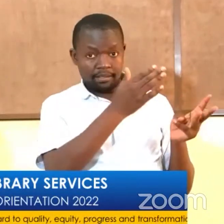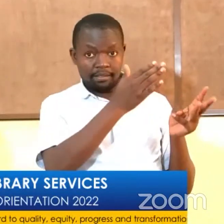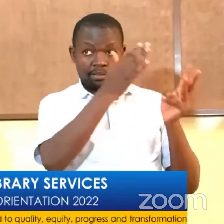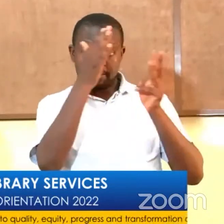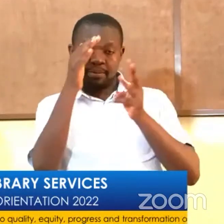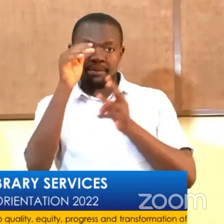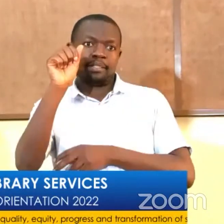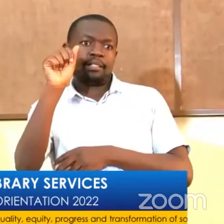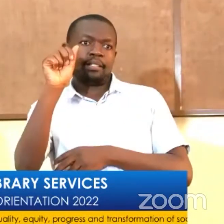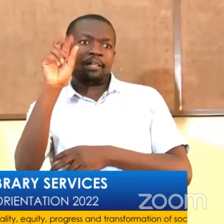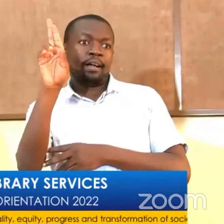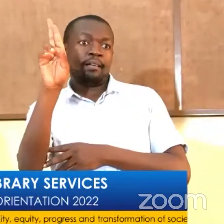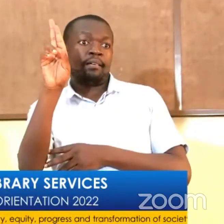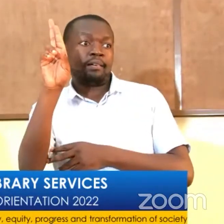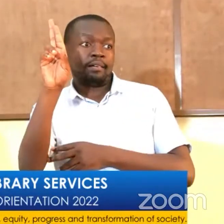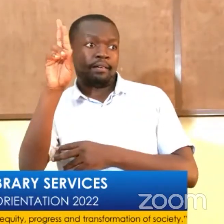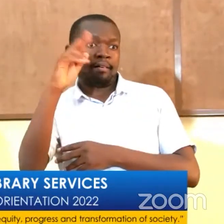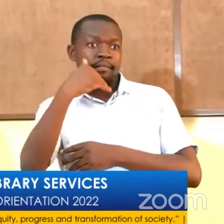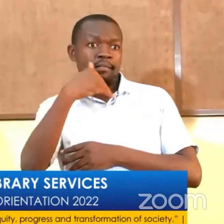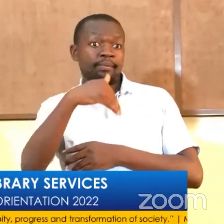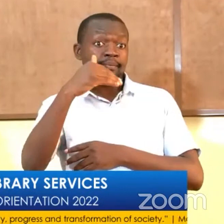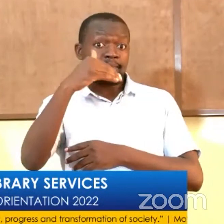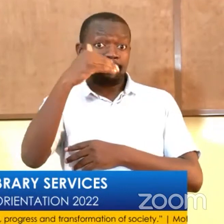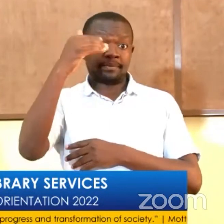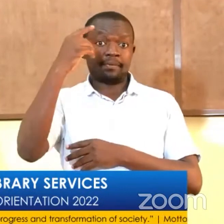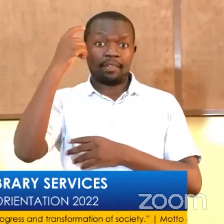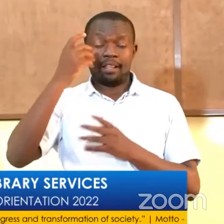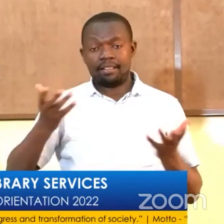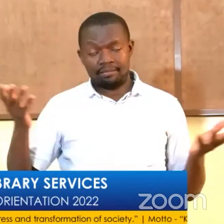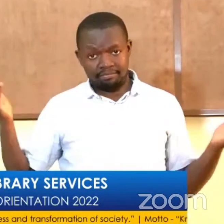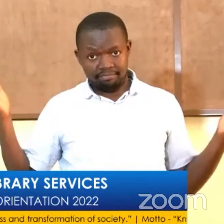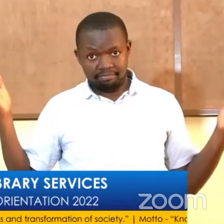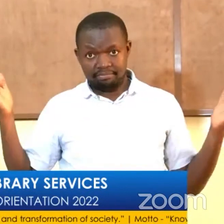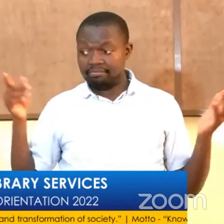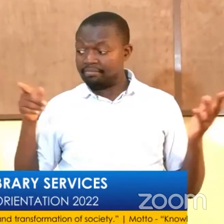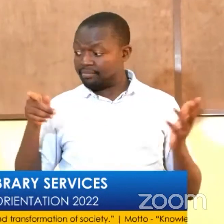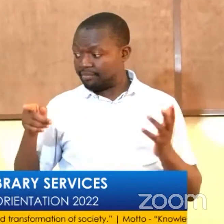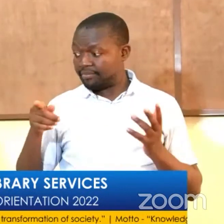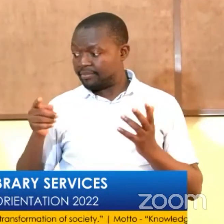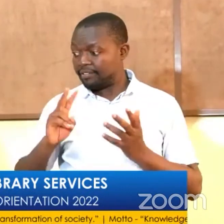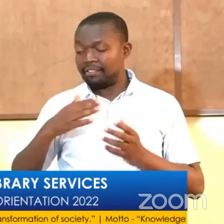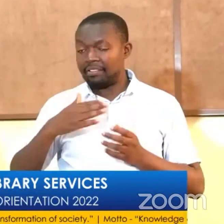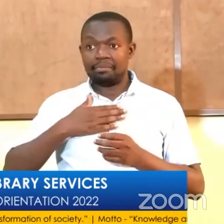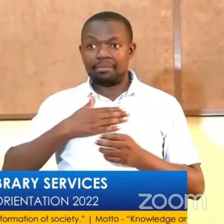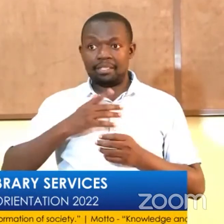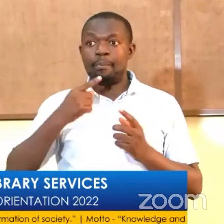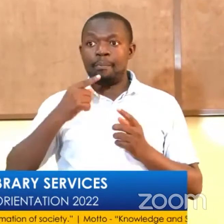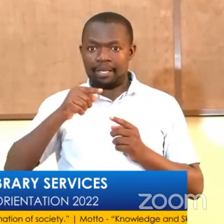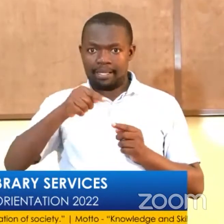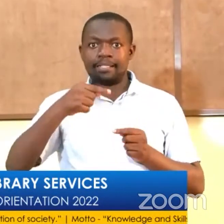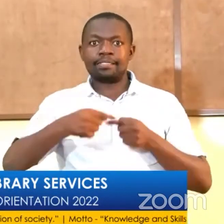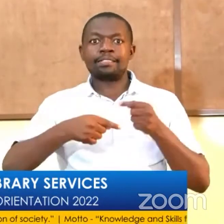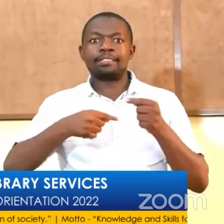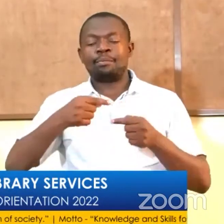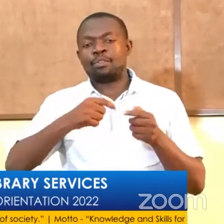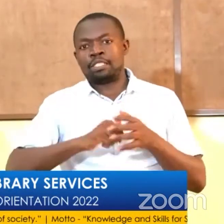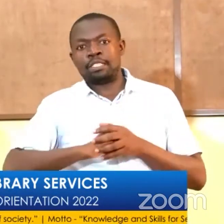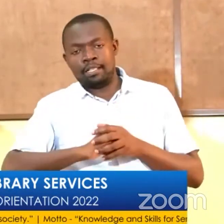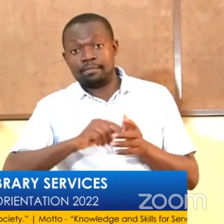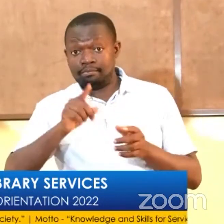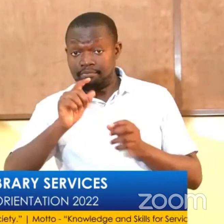Registrar. I think that was not equally mine, but that's the procedure you need to